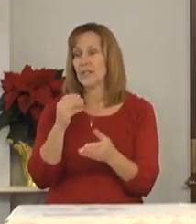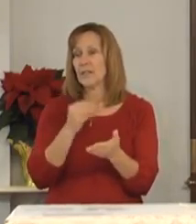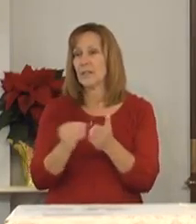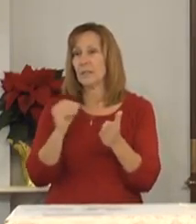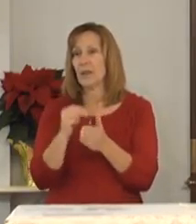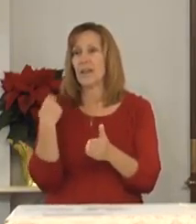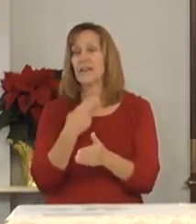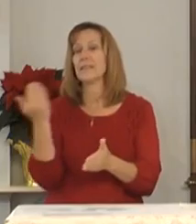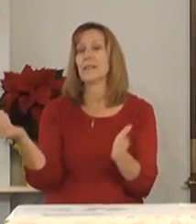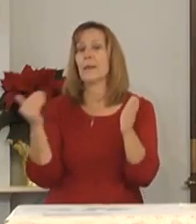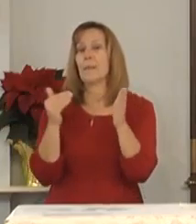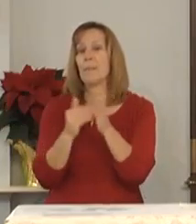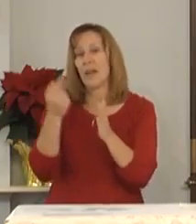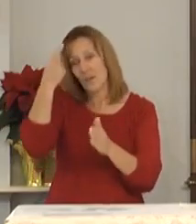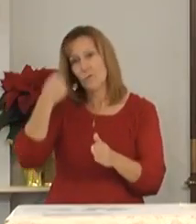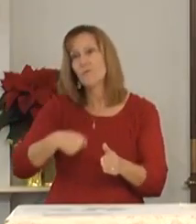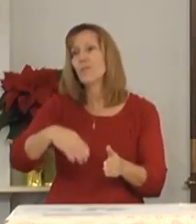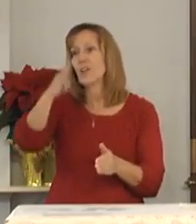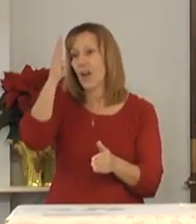us back for God,